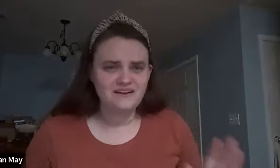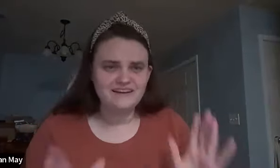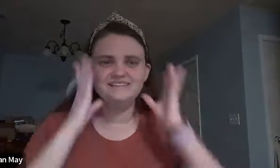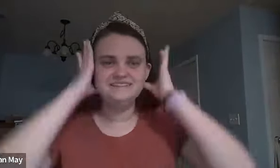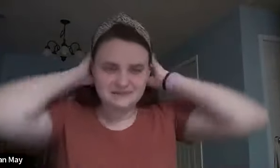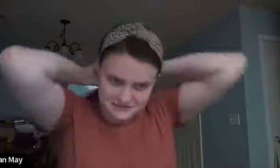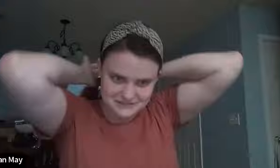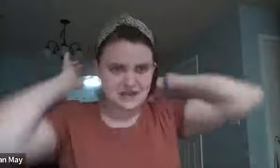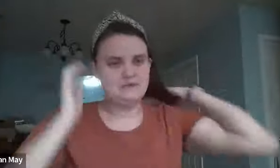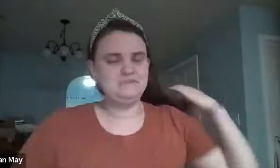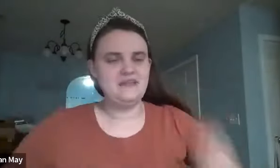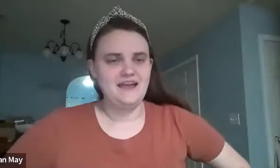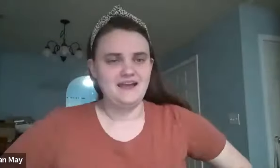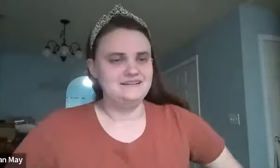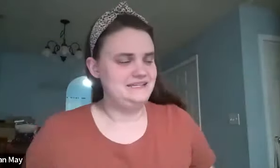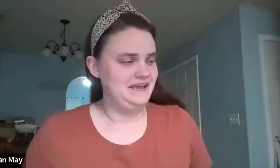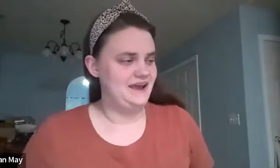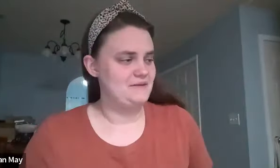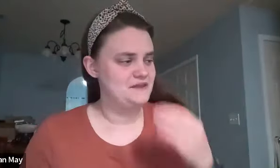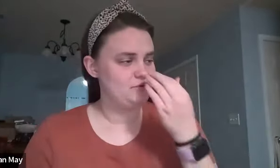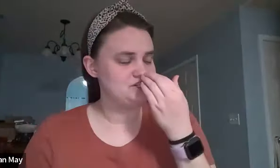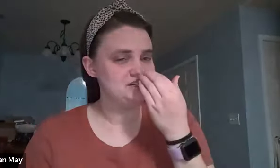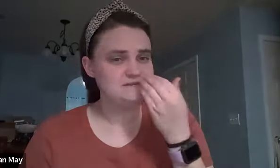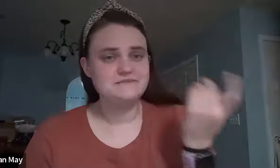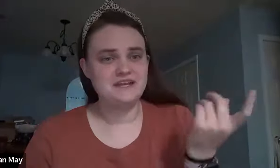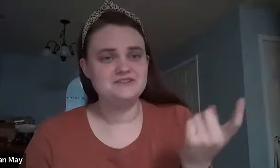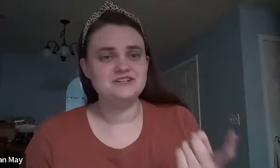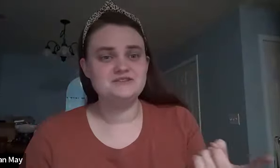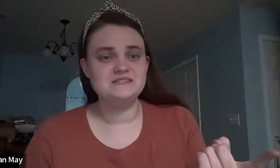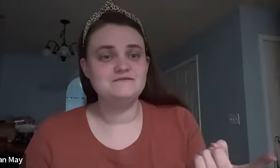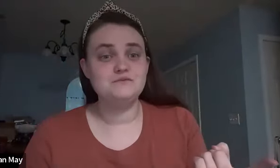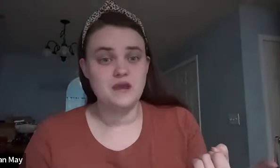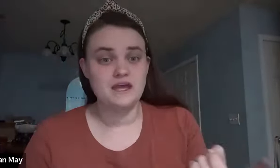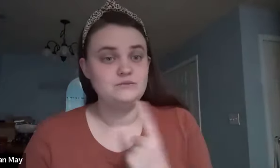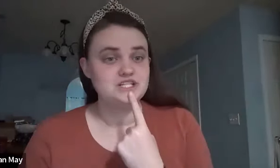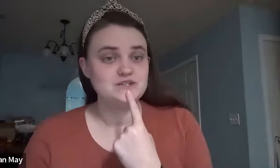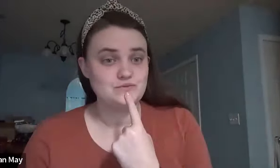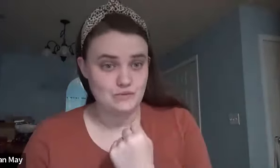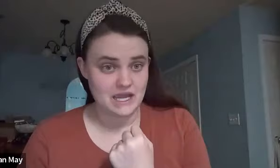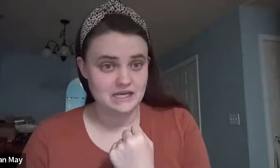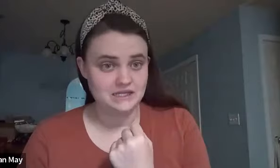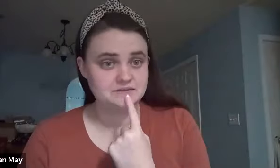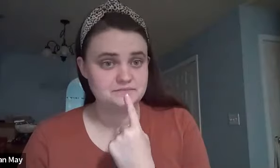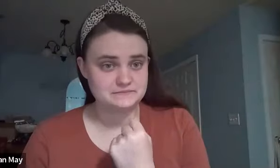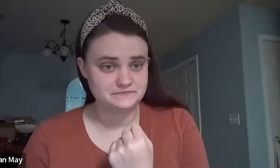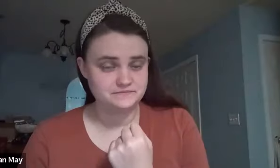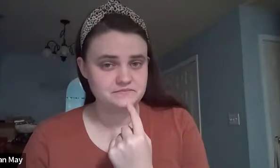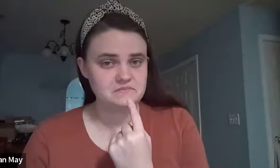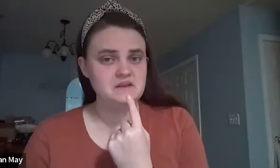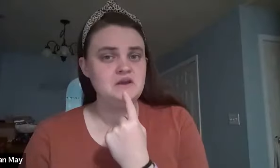sign. So yeah, what you're going to do for tomatoes, you're going to do the sign for red, which is red.